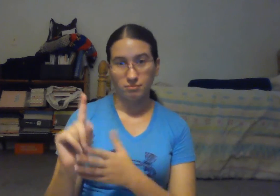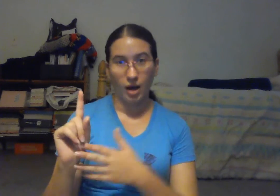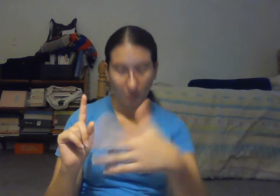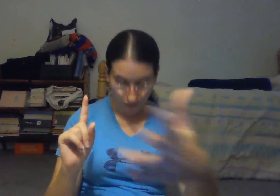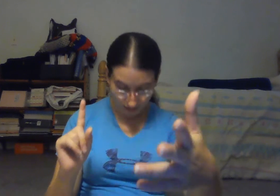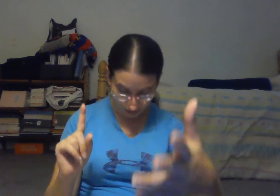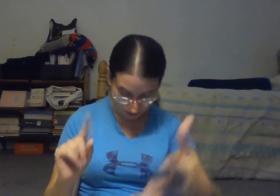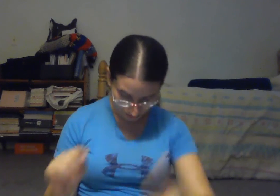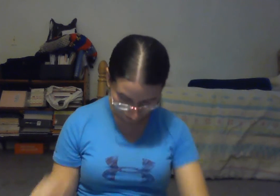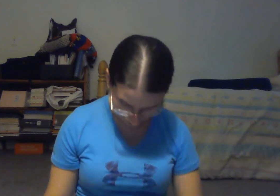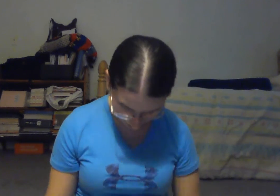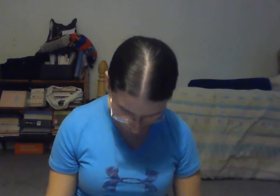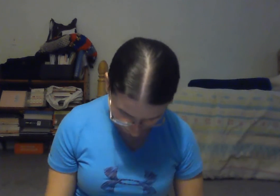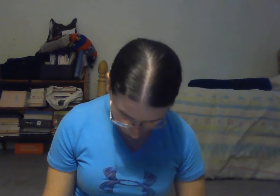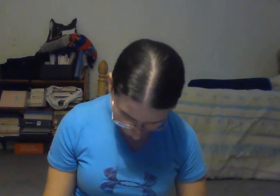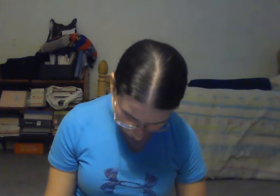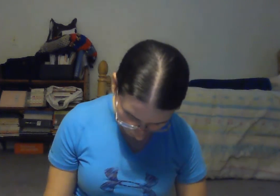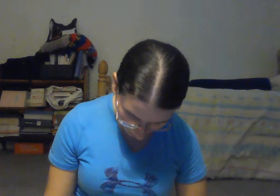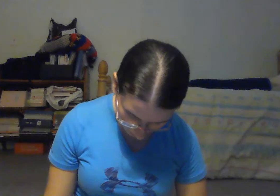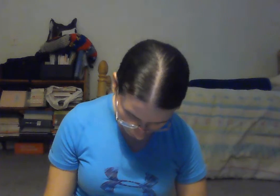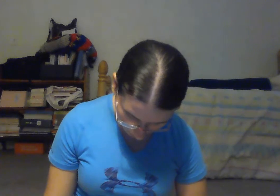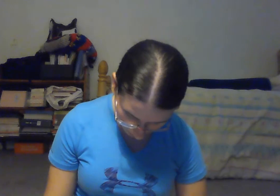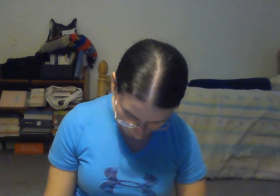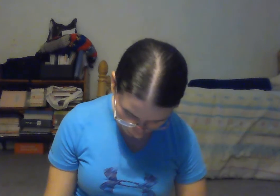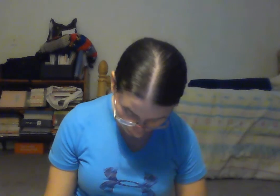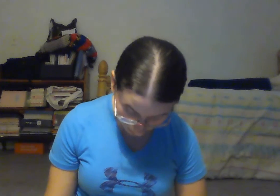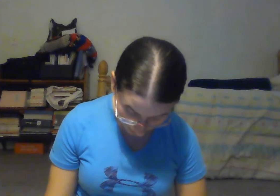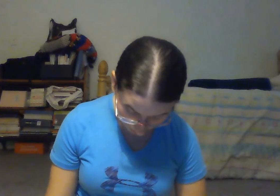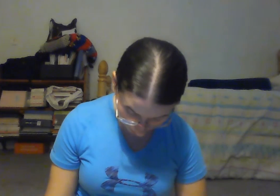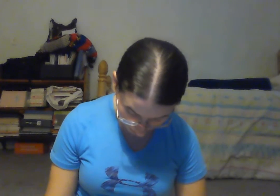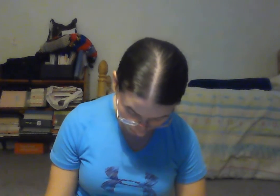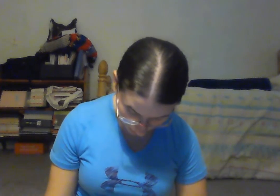Palm orientation is outward. Friend, will she meet me